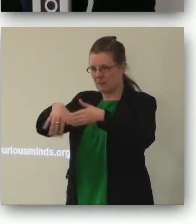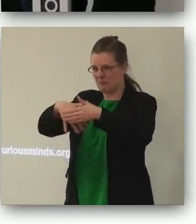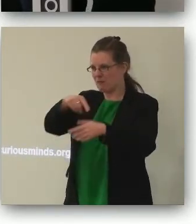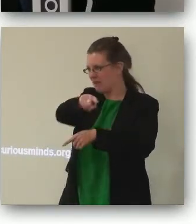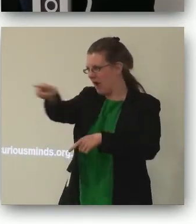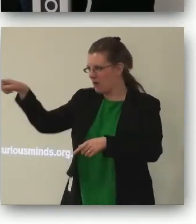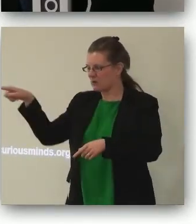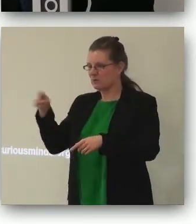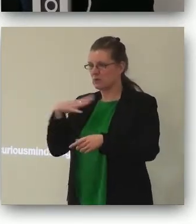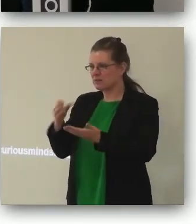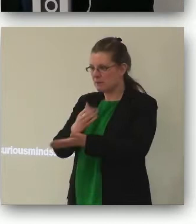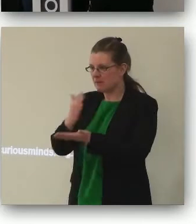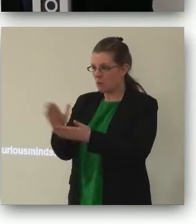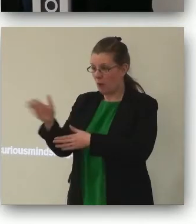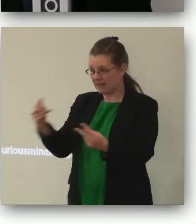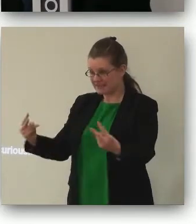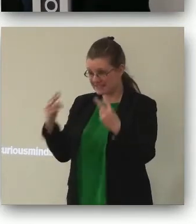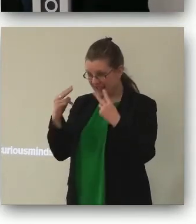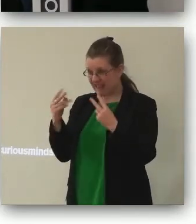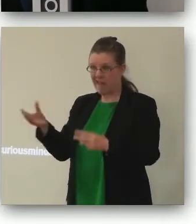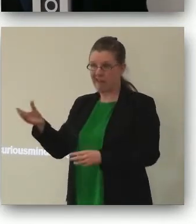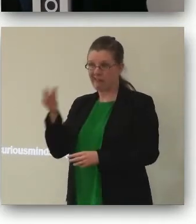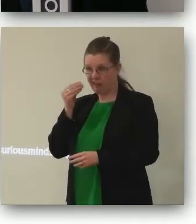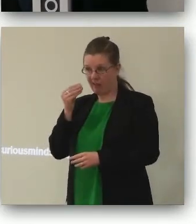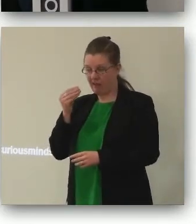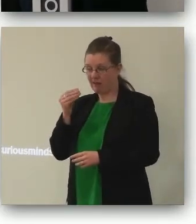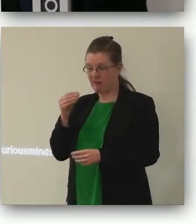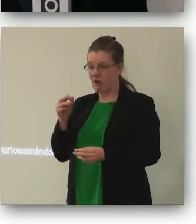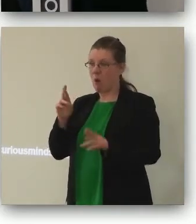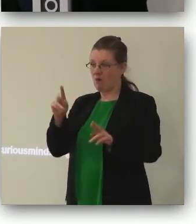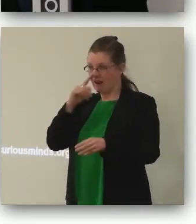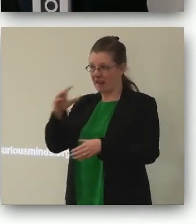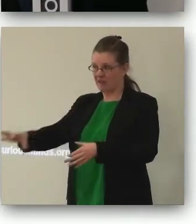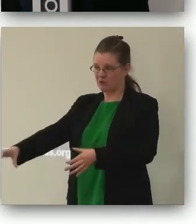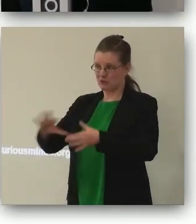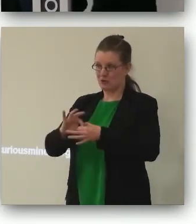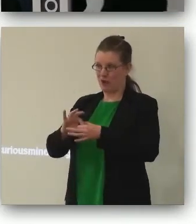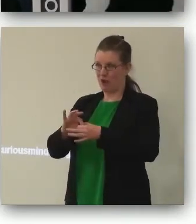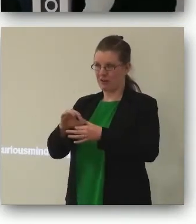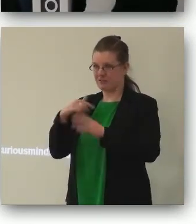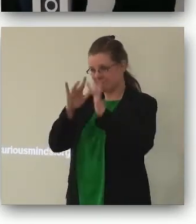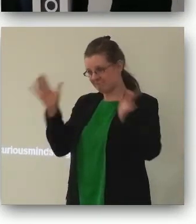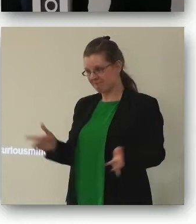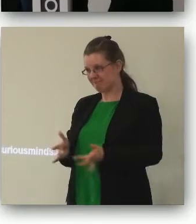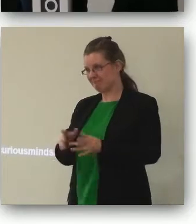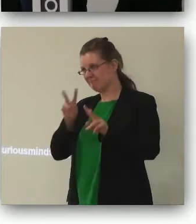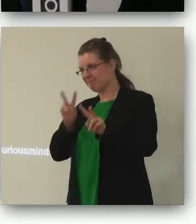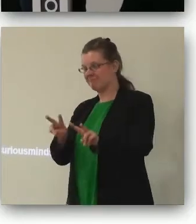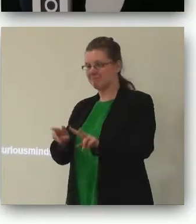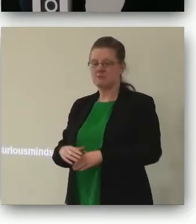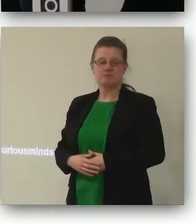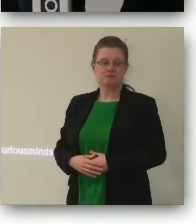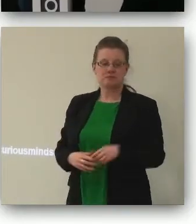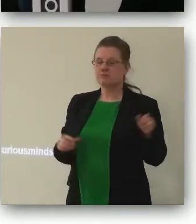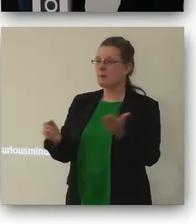make sure that everybody can see us, they can hear us, and hopefully they can join in live as well. So just to make sure